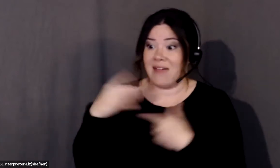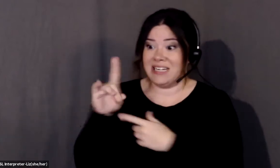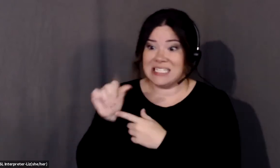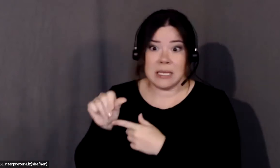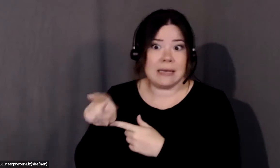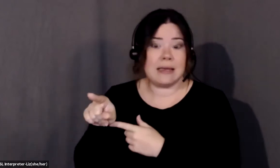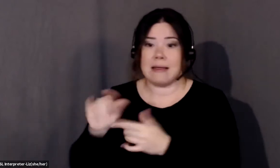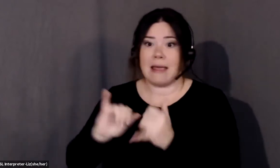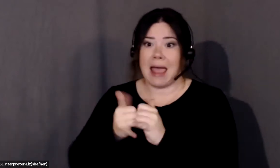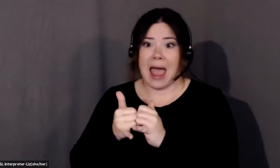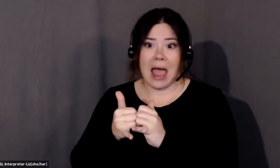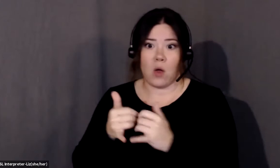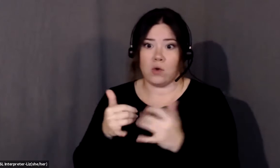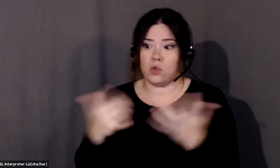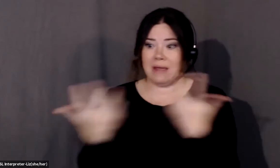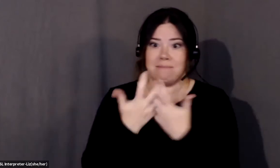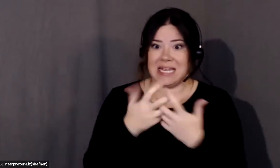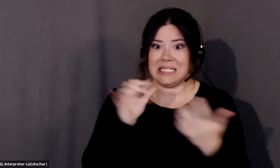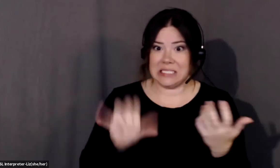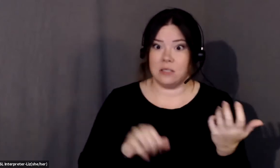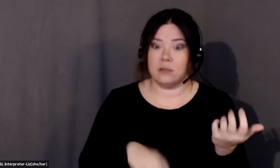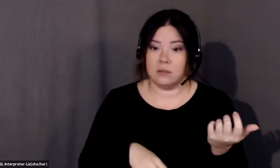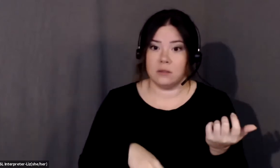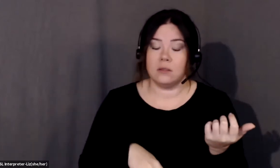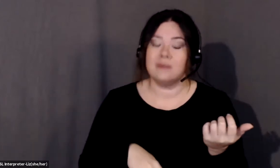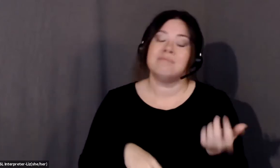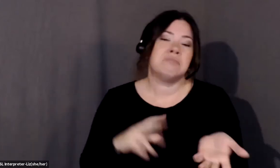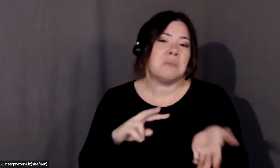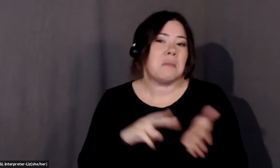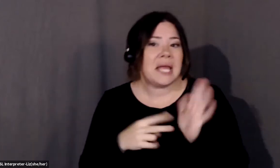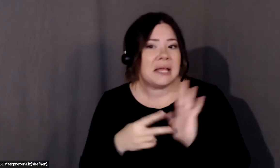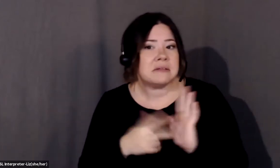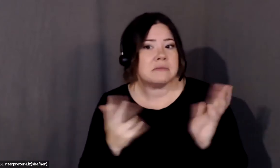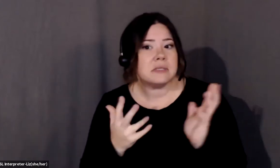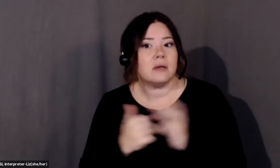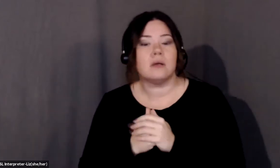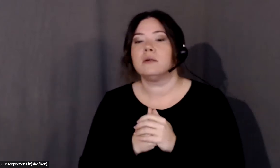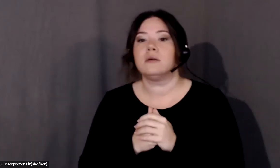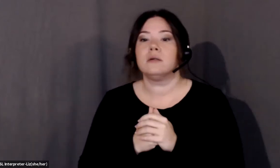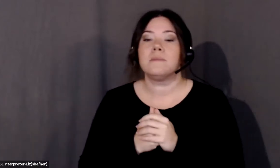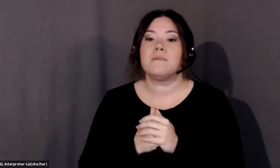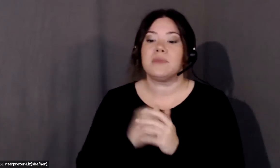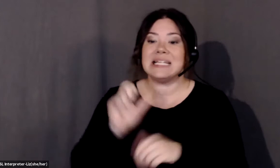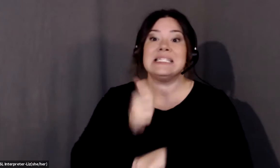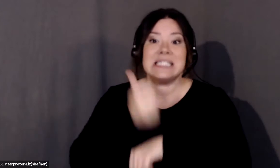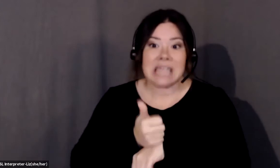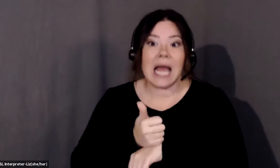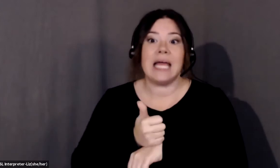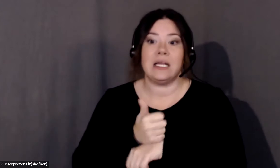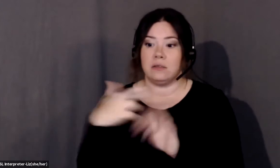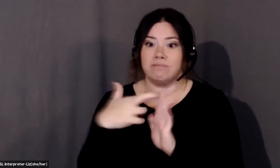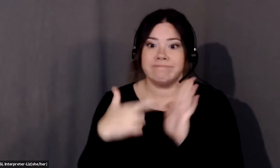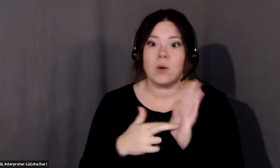met? In other words, another way of saying this is design with access in